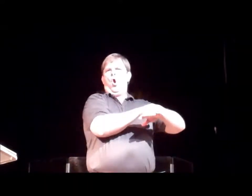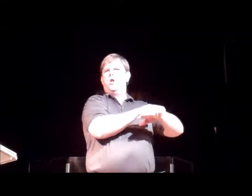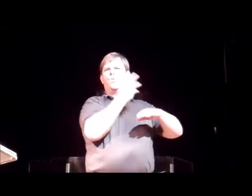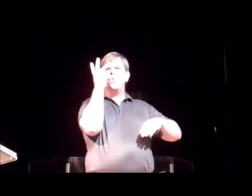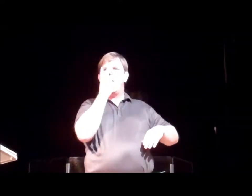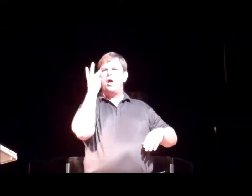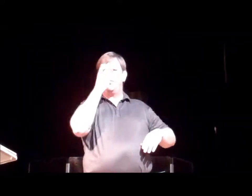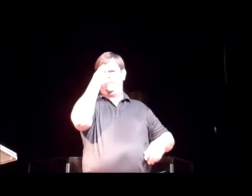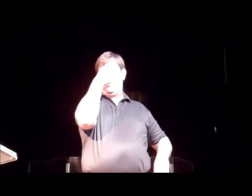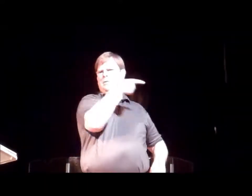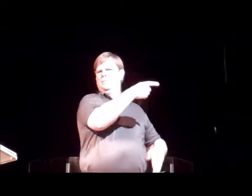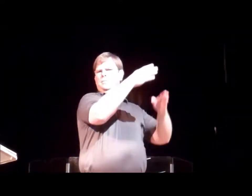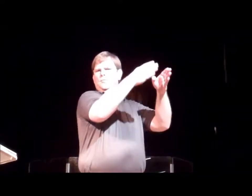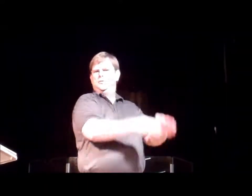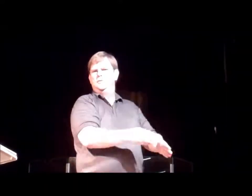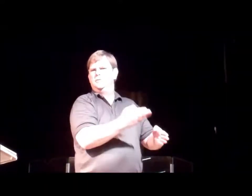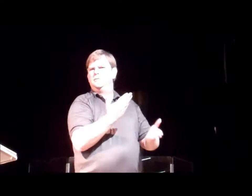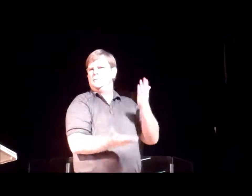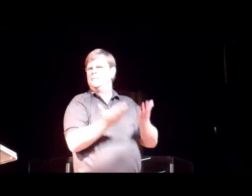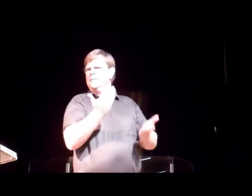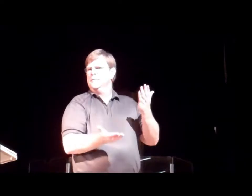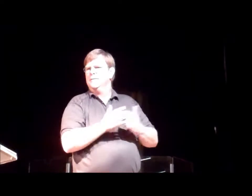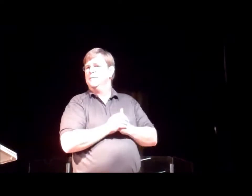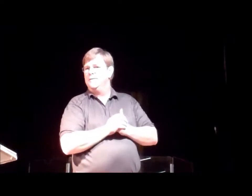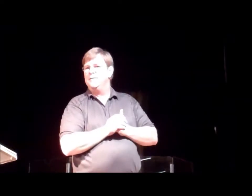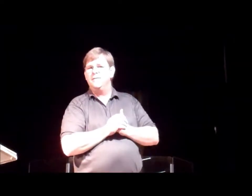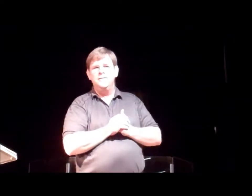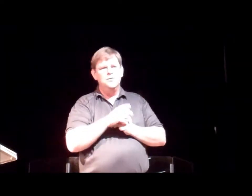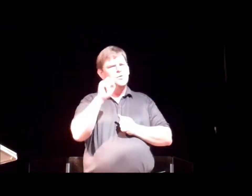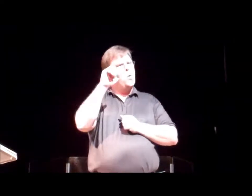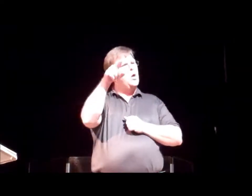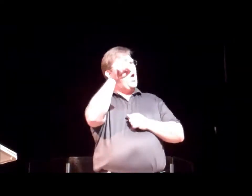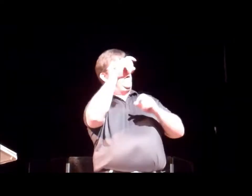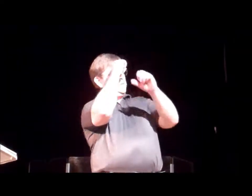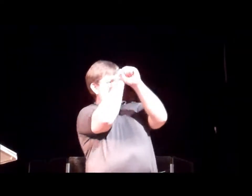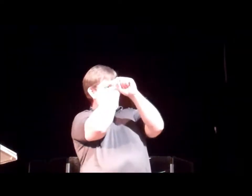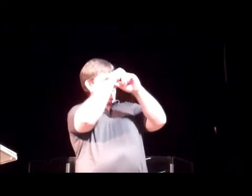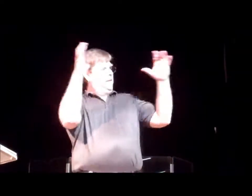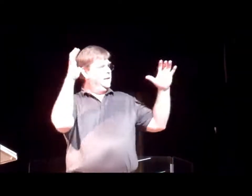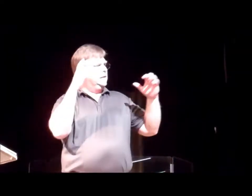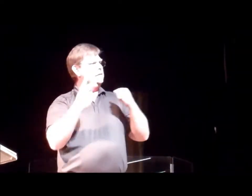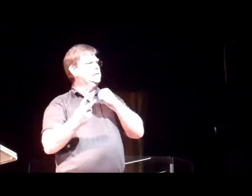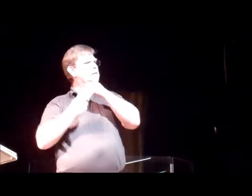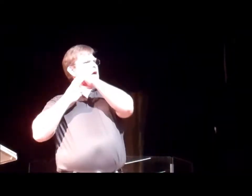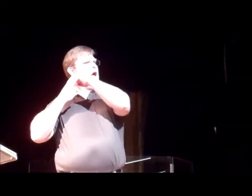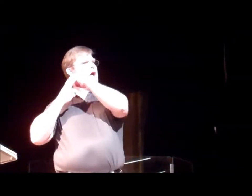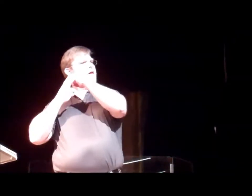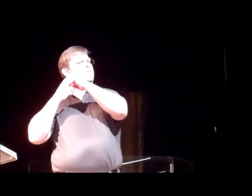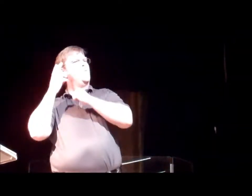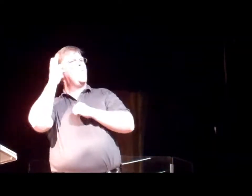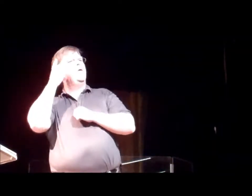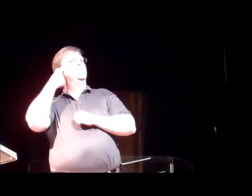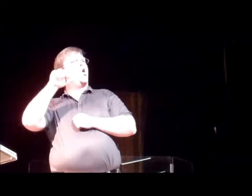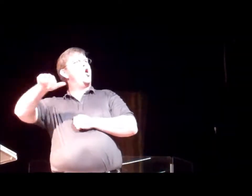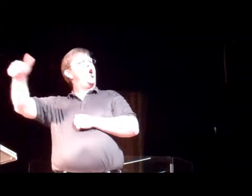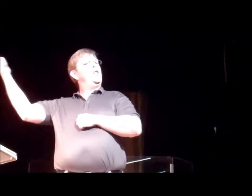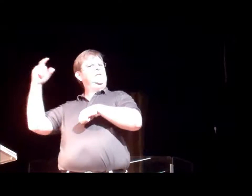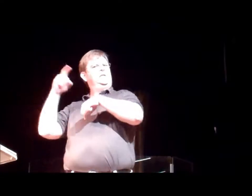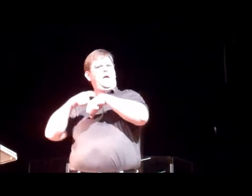our government taxes and money on this awful person who's going to die anyway? I want you to think about what it must have felt